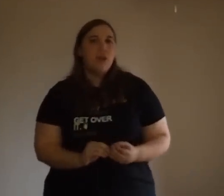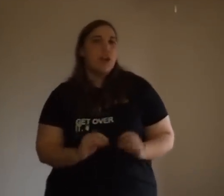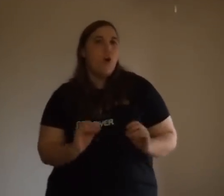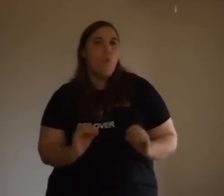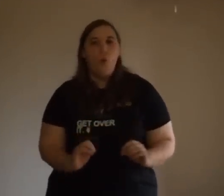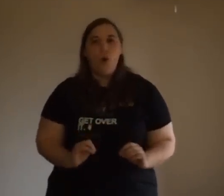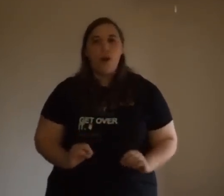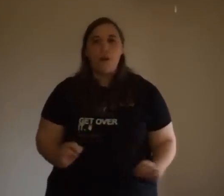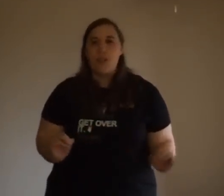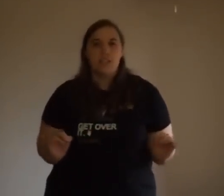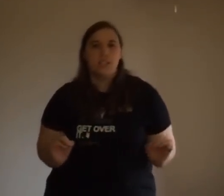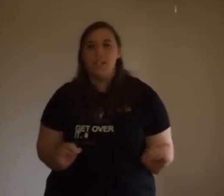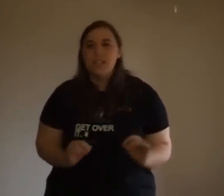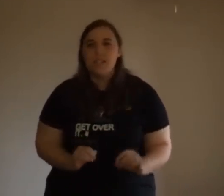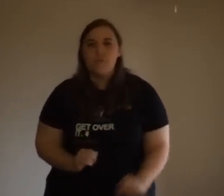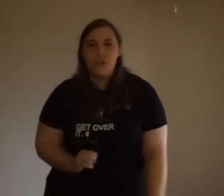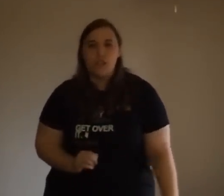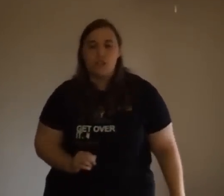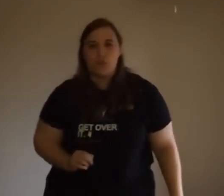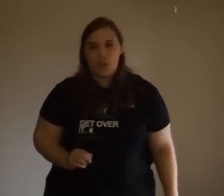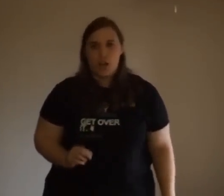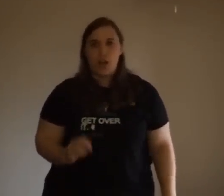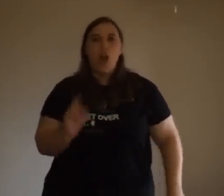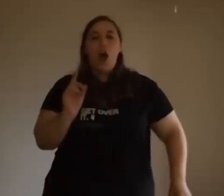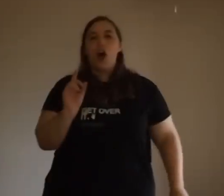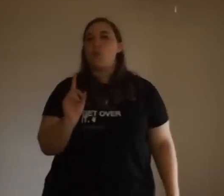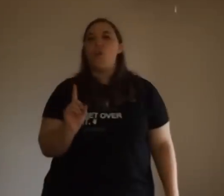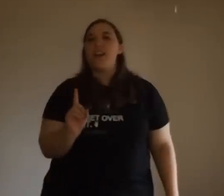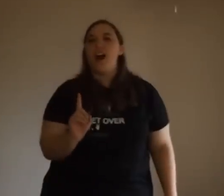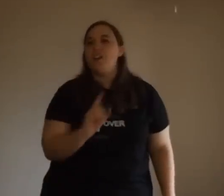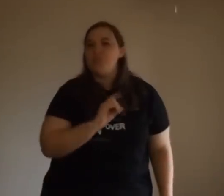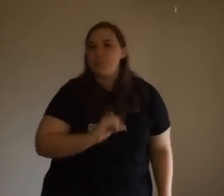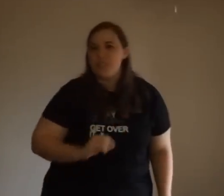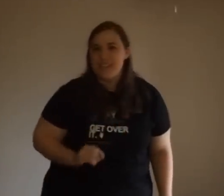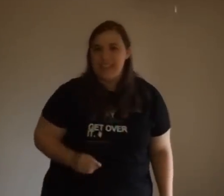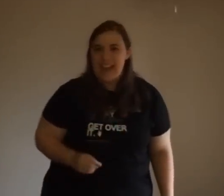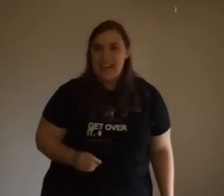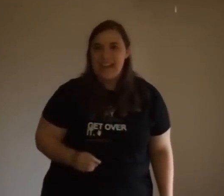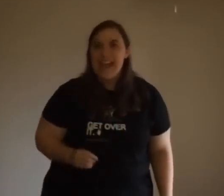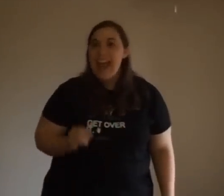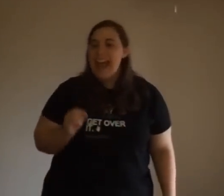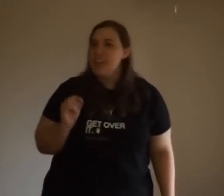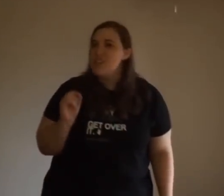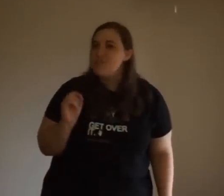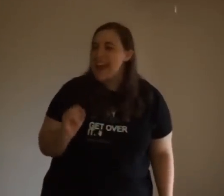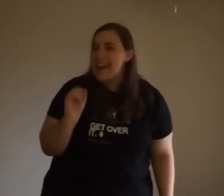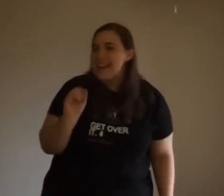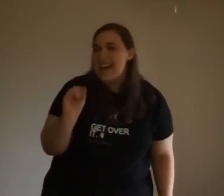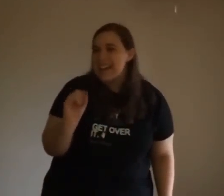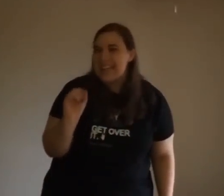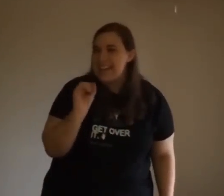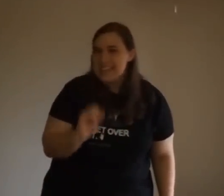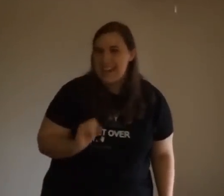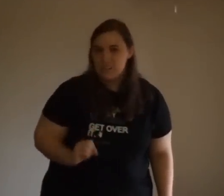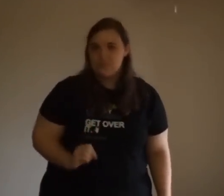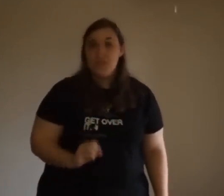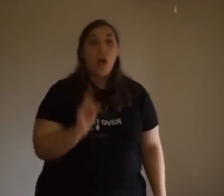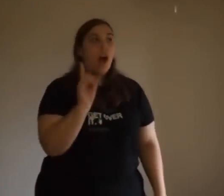genuine, warm, decent feelings for Kirk are 100% canon, and you can't knock that down.